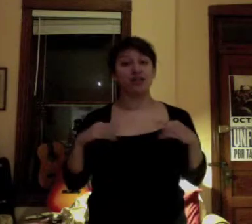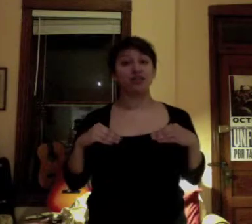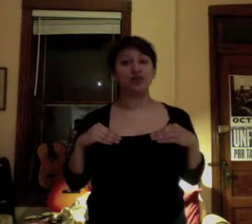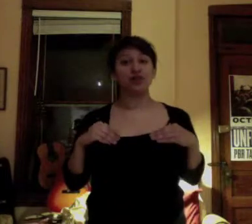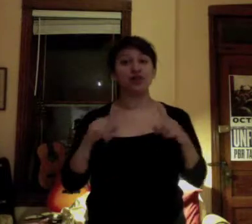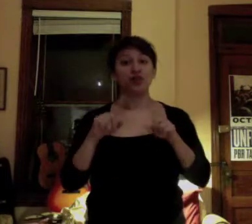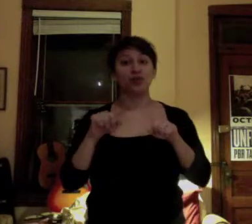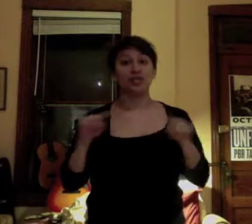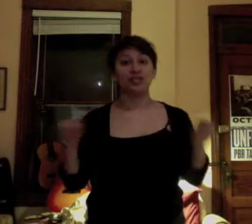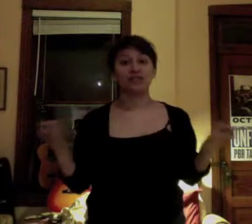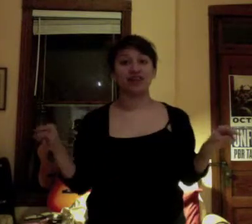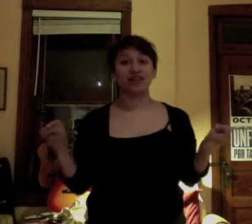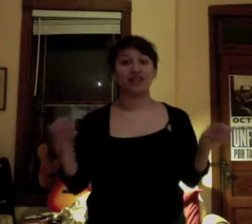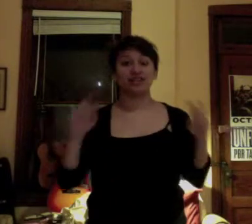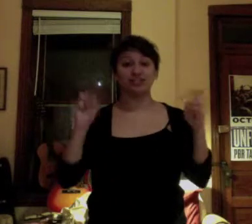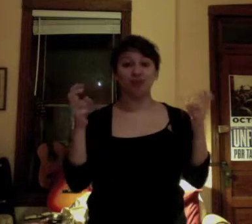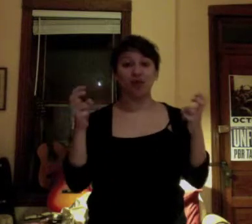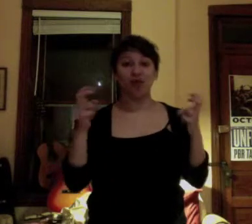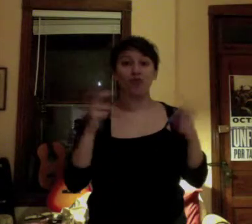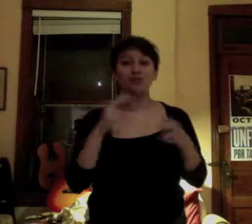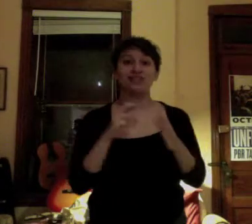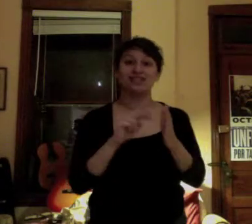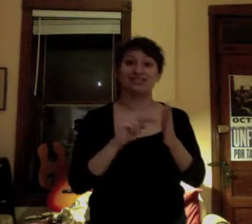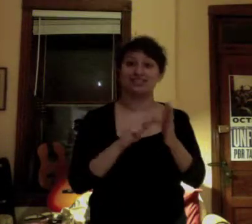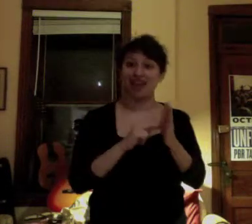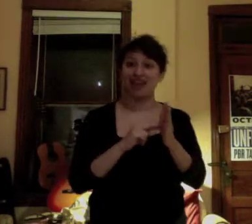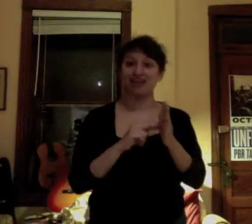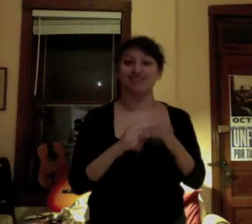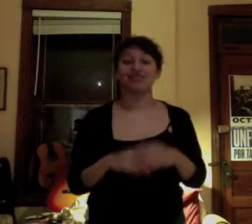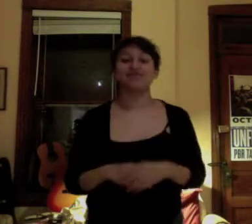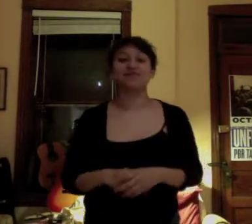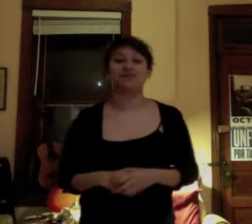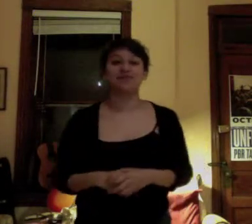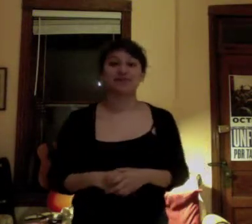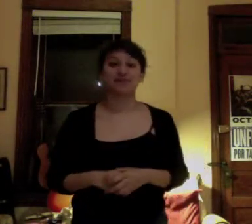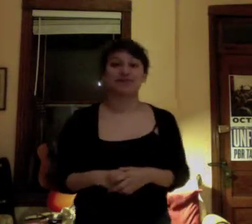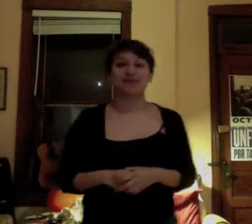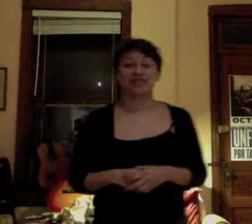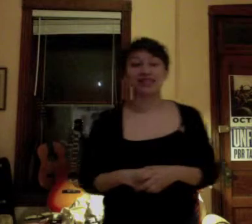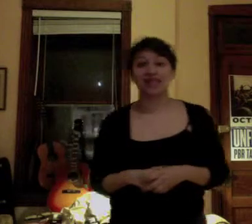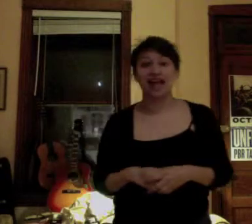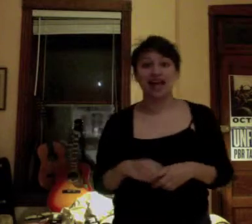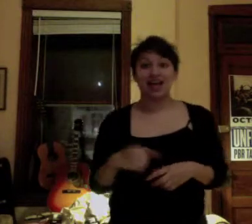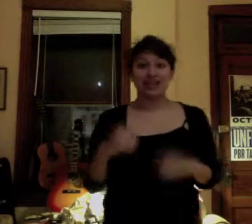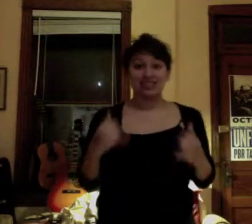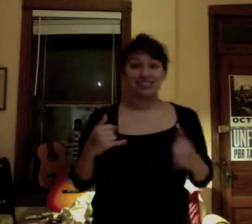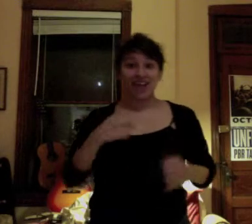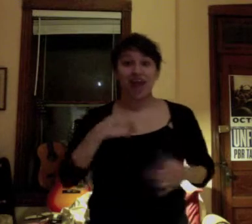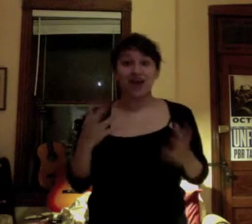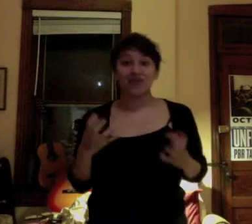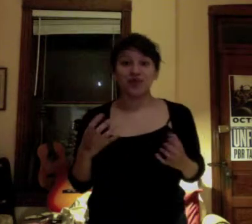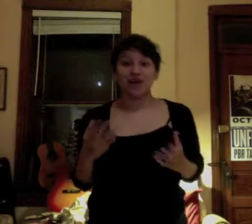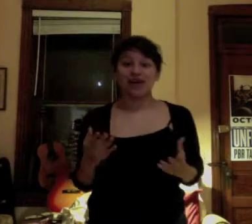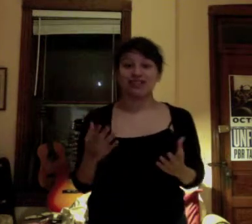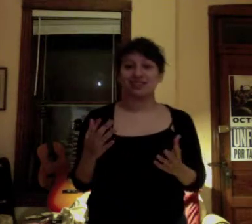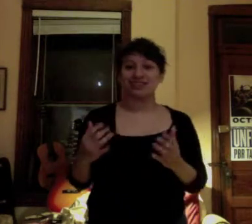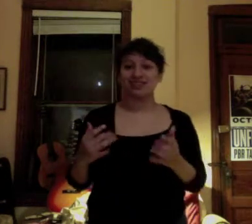ideas in order to help us all to grow. For when we open ourselves to growth at a personal level, we enhance our